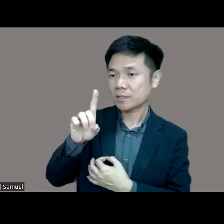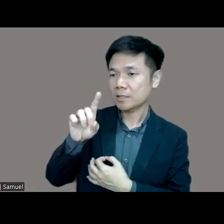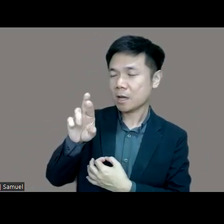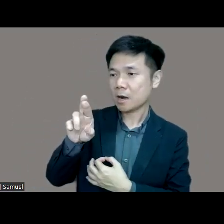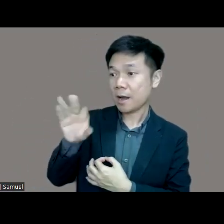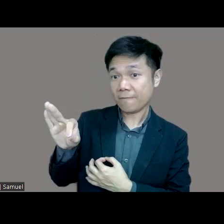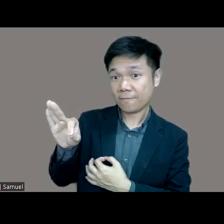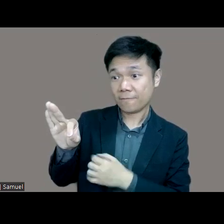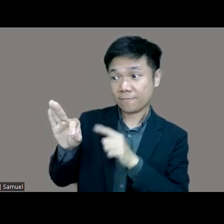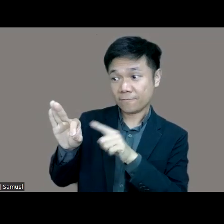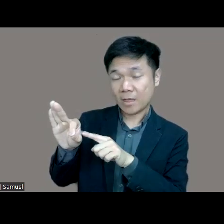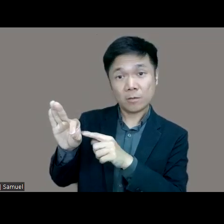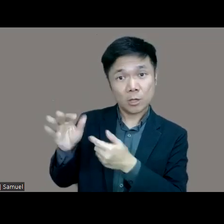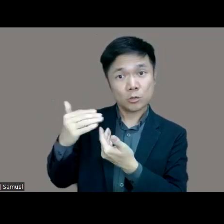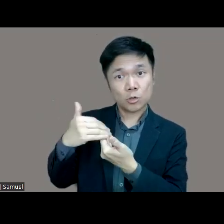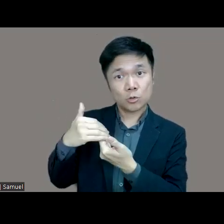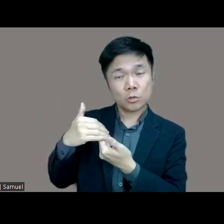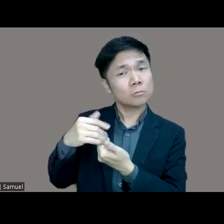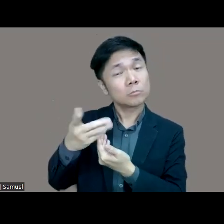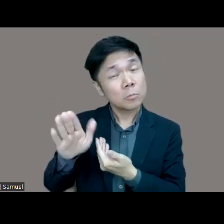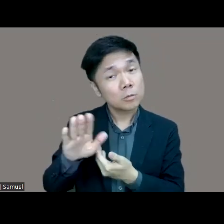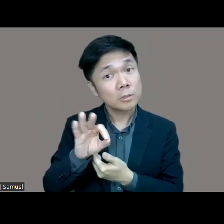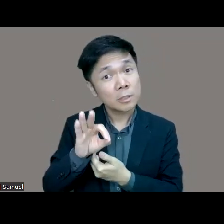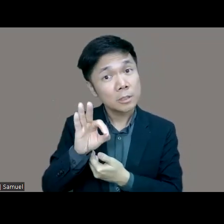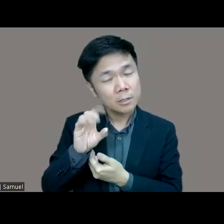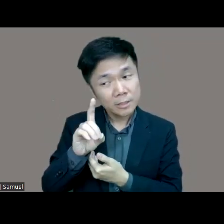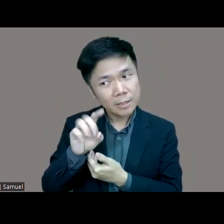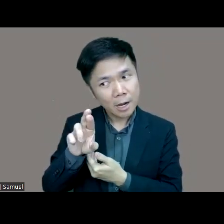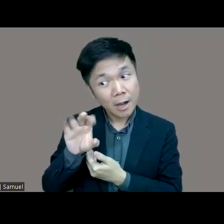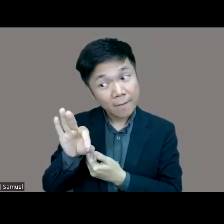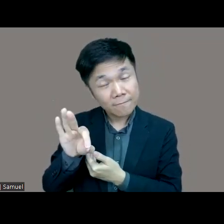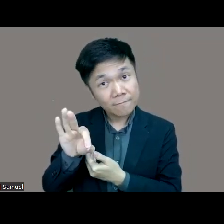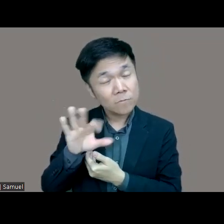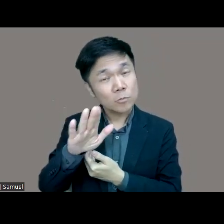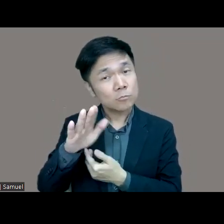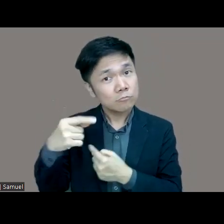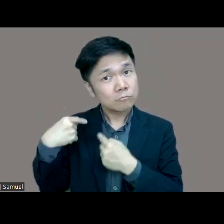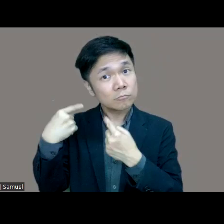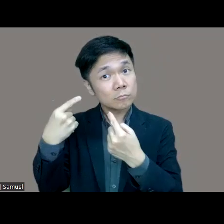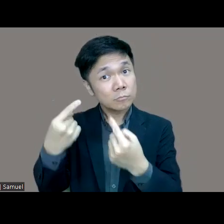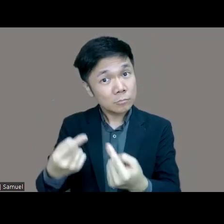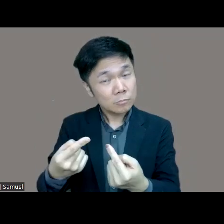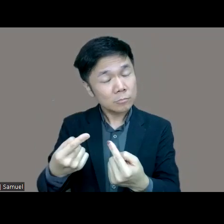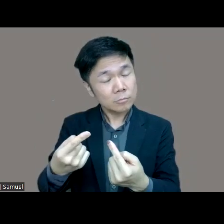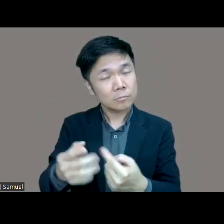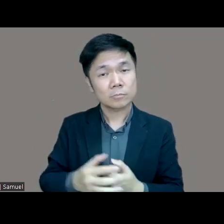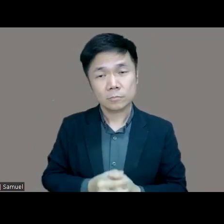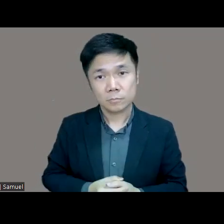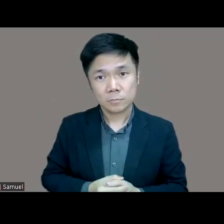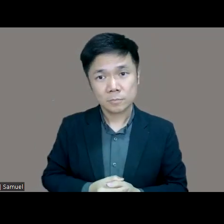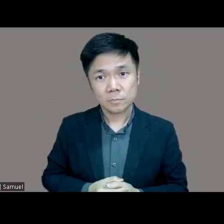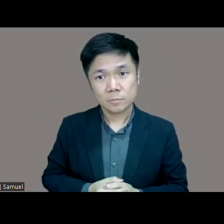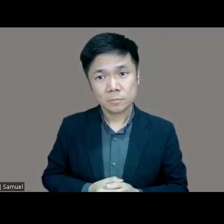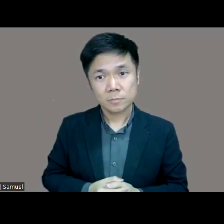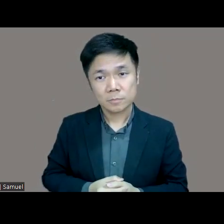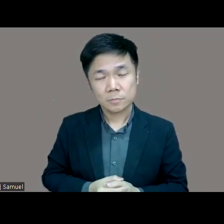had webinars. If you would like to as well share from all this year, what have been your experience,